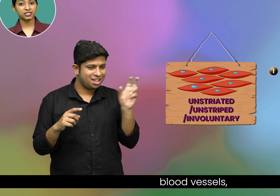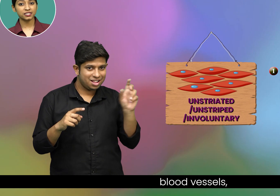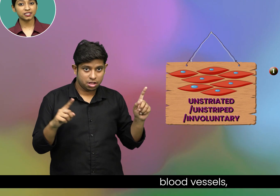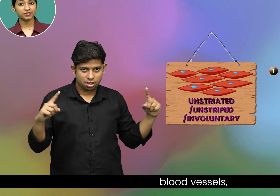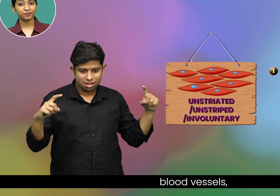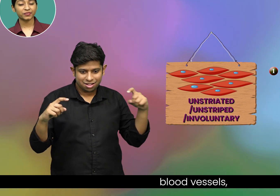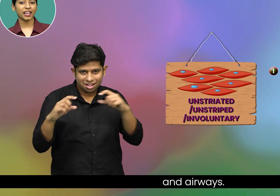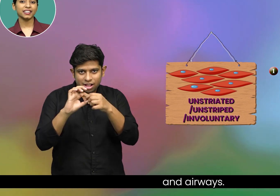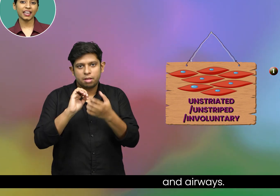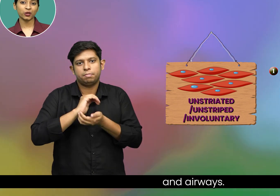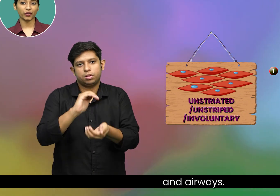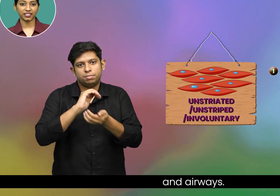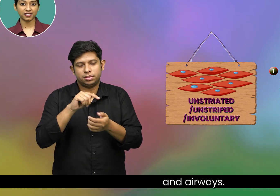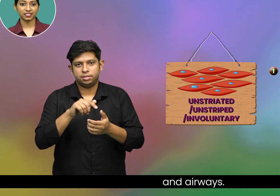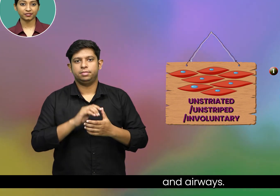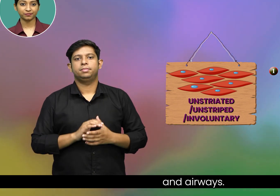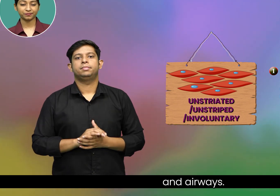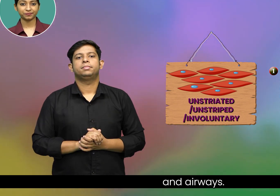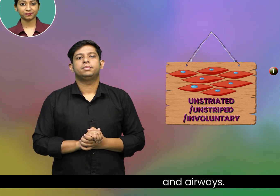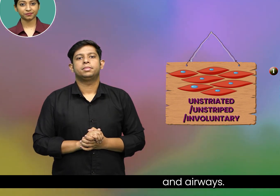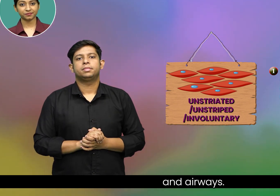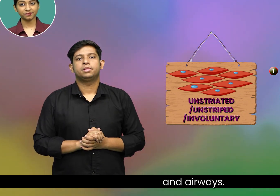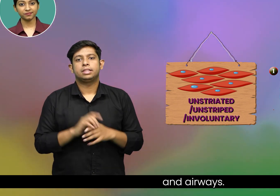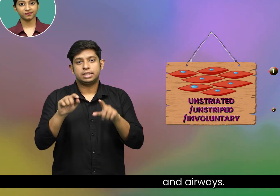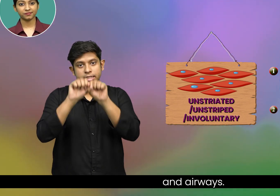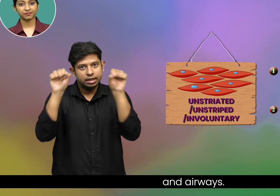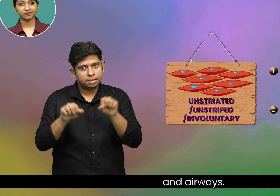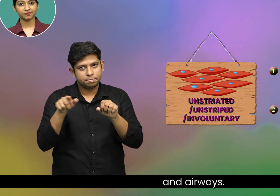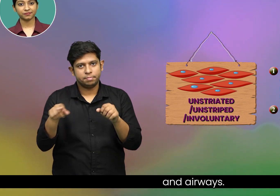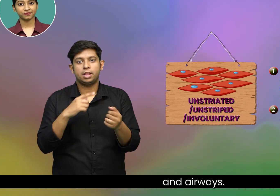blood vessels and airways.